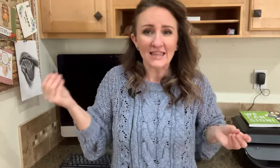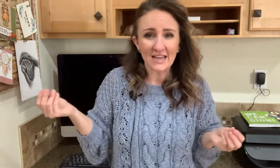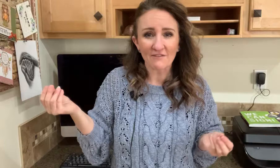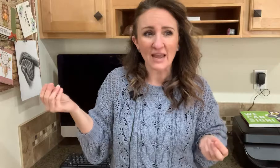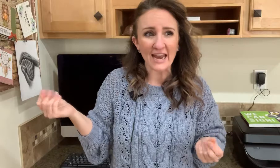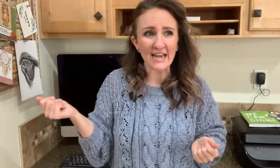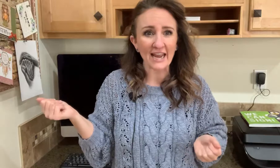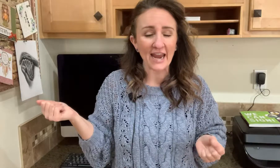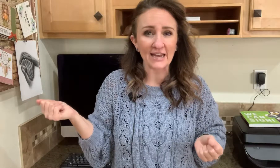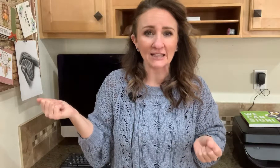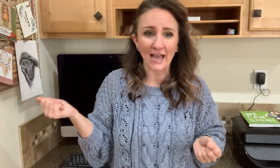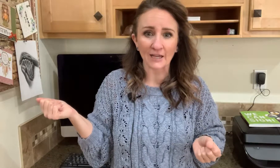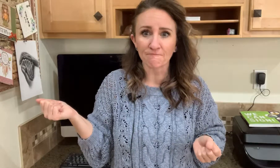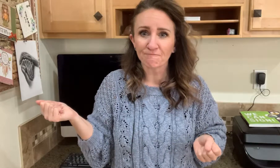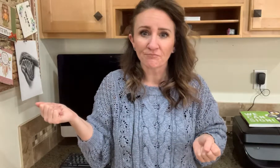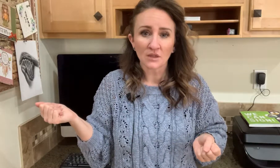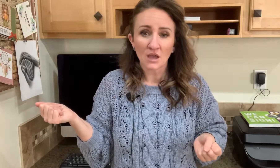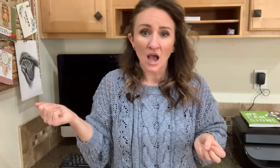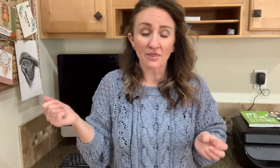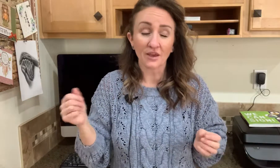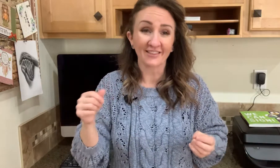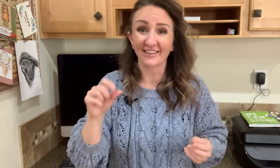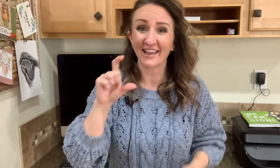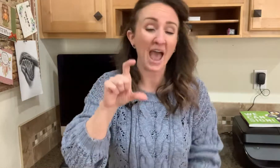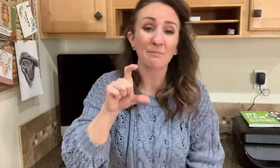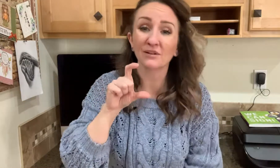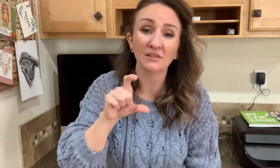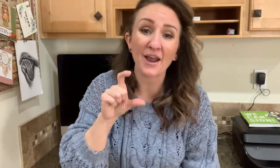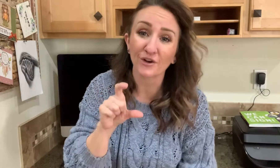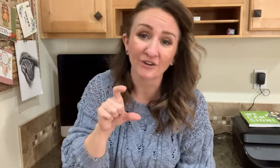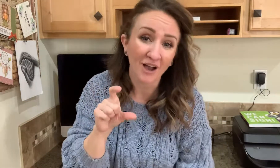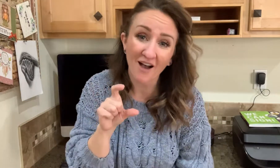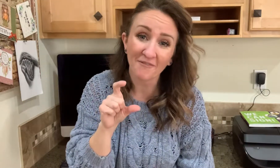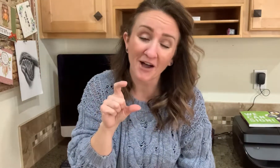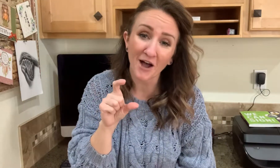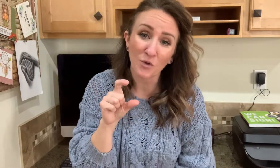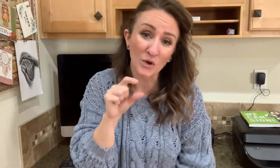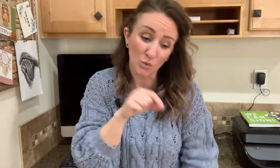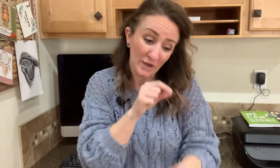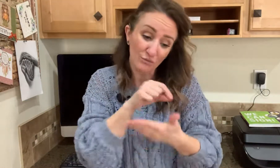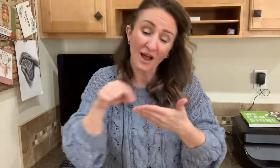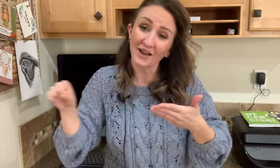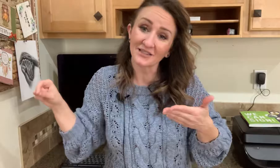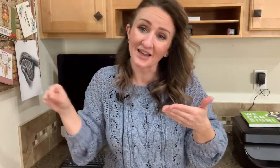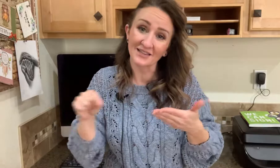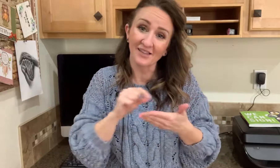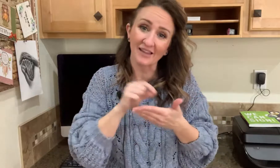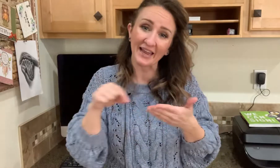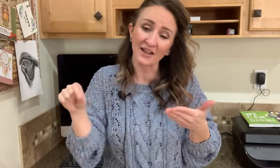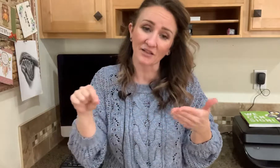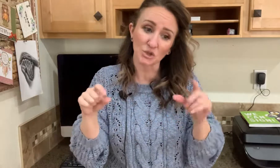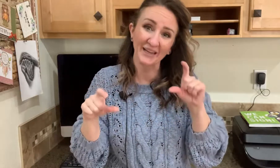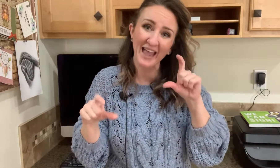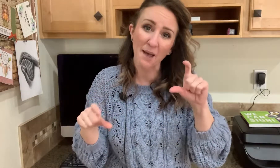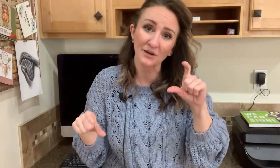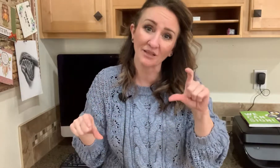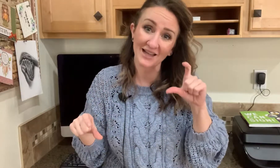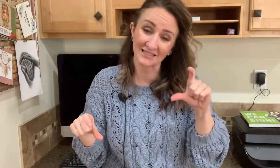of it indicating like the capital letter of, when we write a sentence in English, we capitalize the